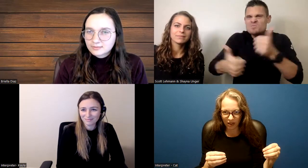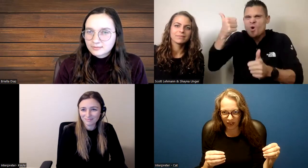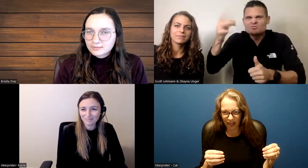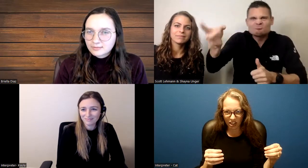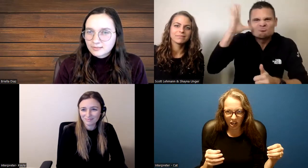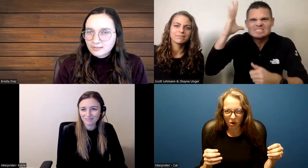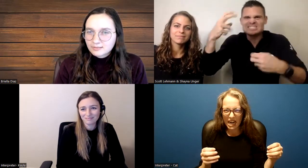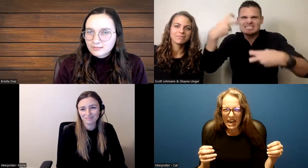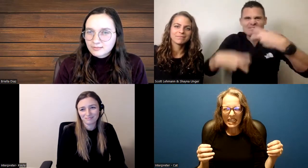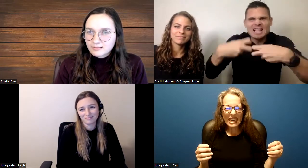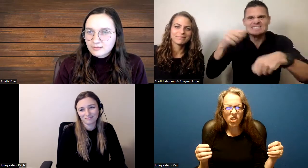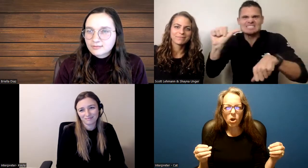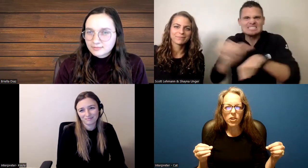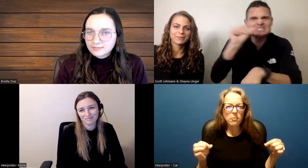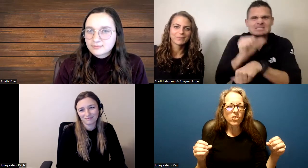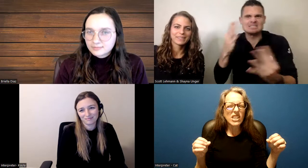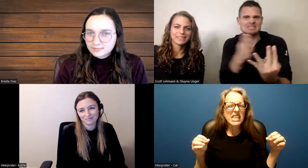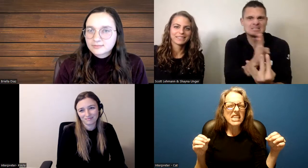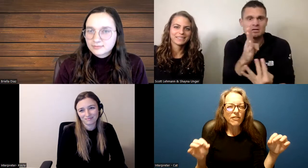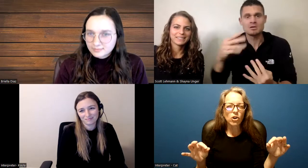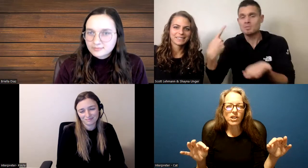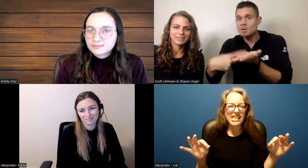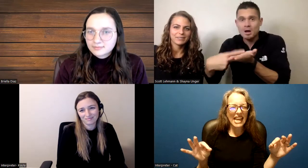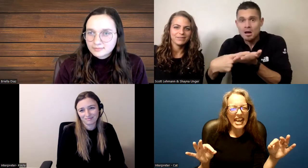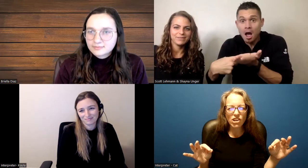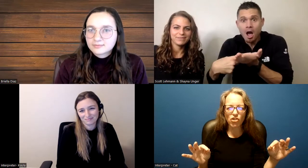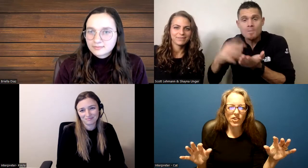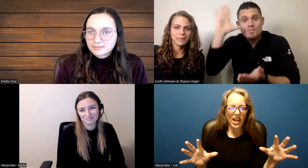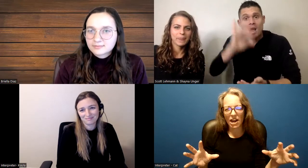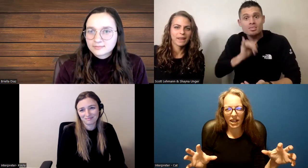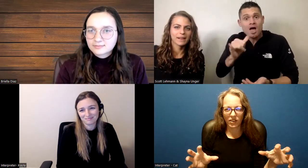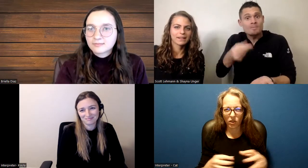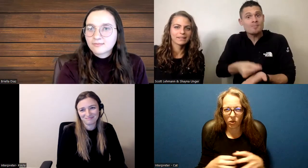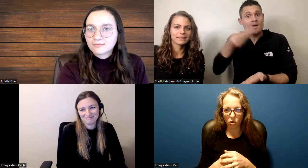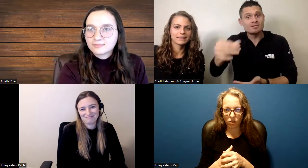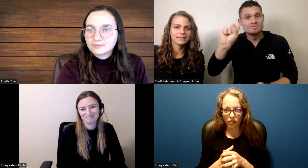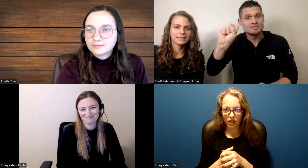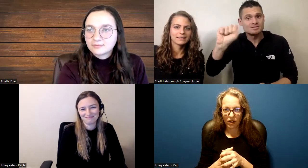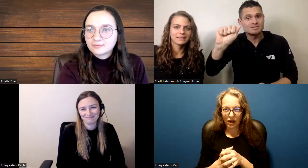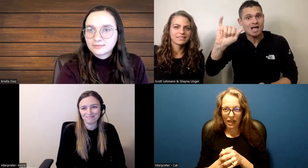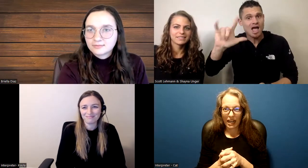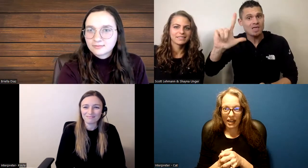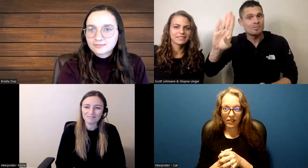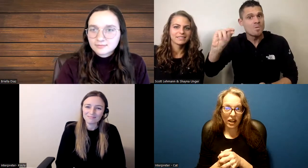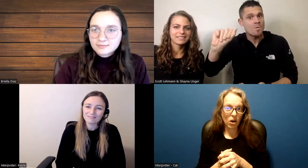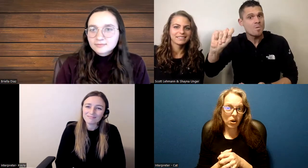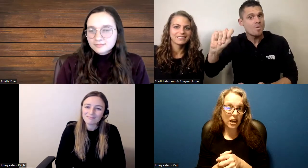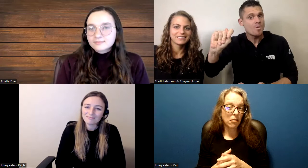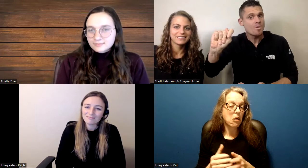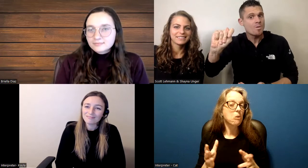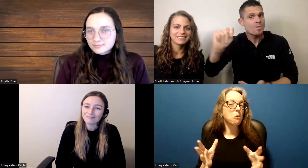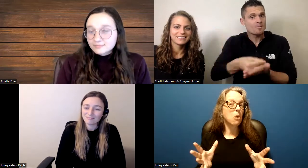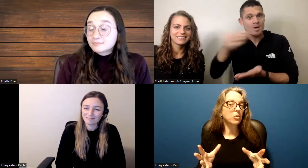together and we decided, you know, let's go to the most difficult, dangerous areas in the world. And it's like,